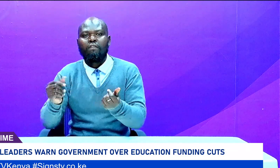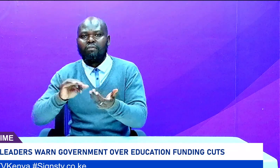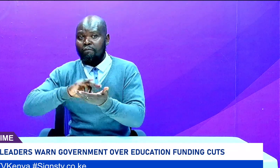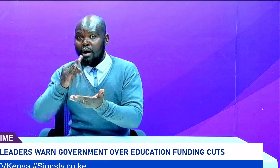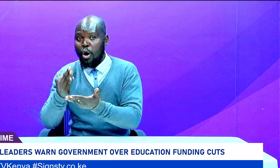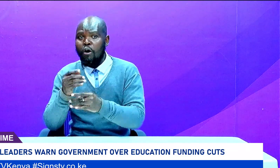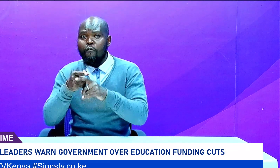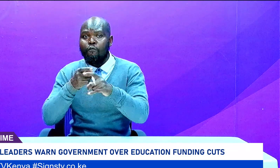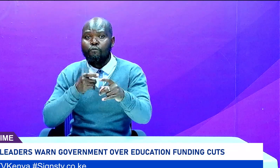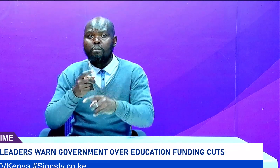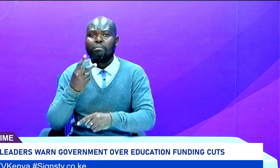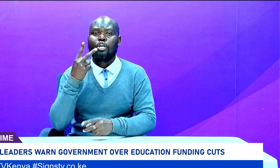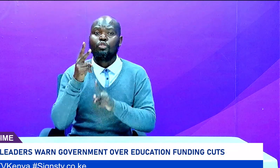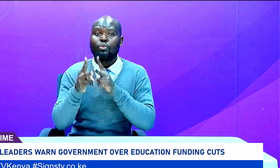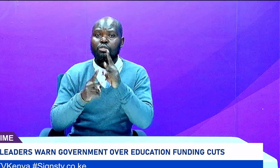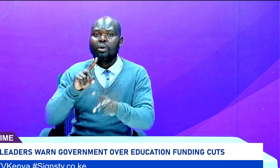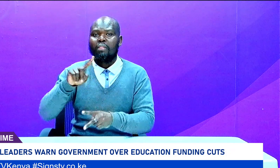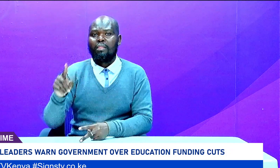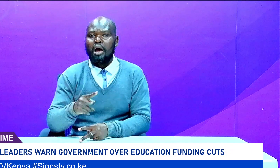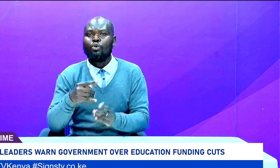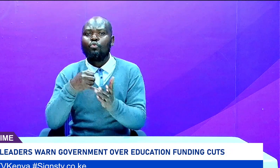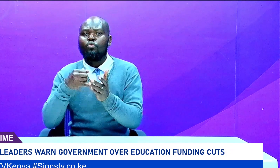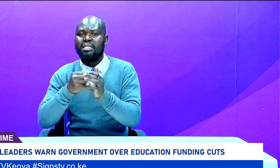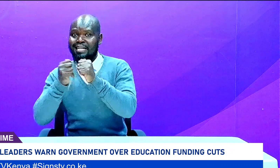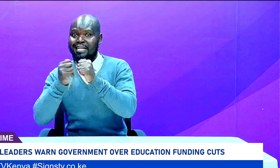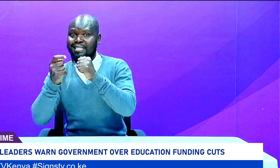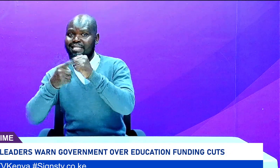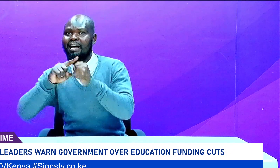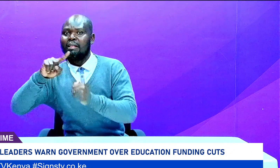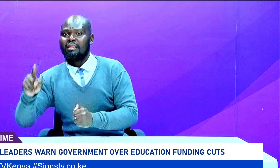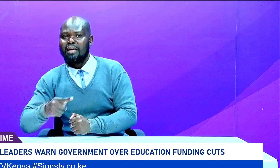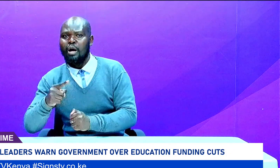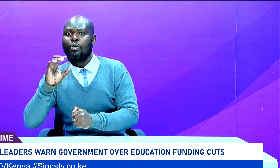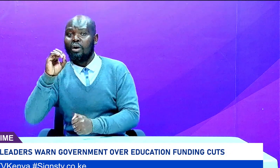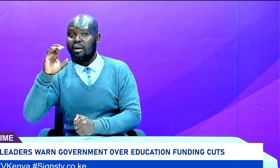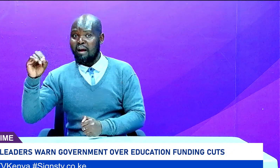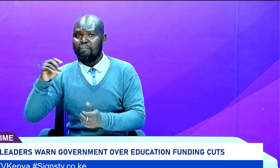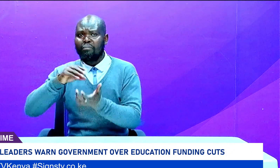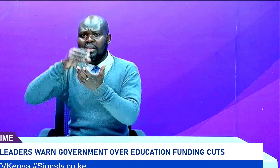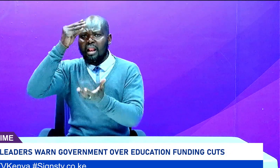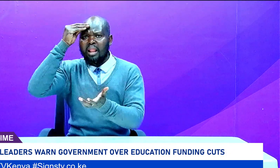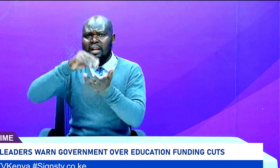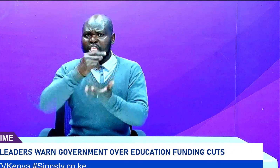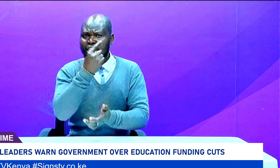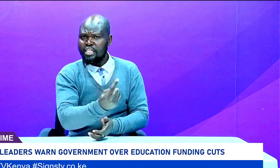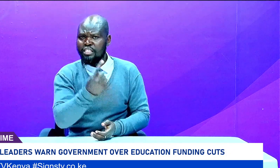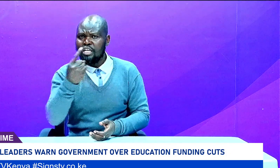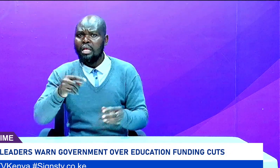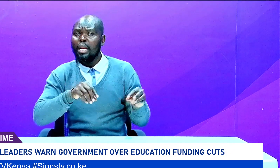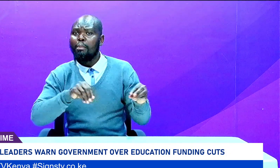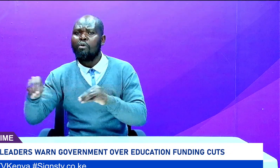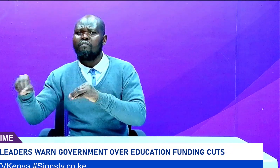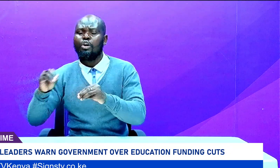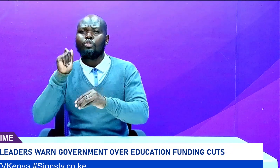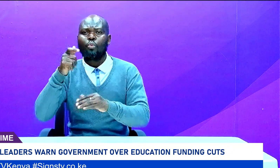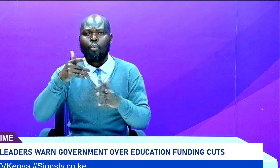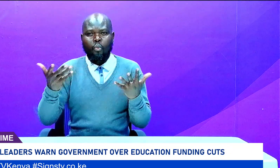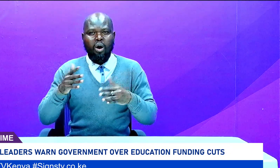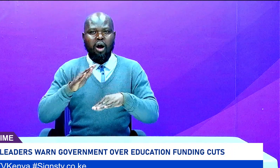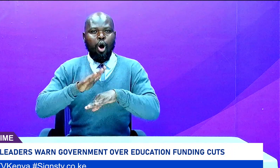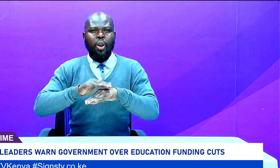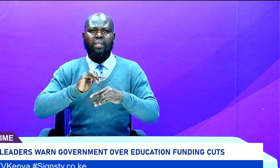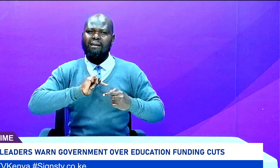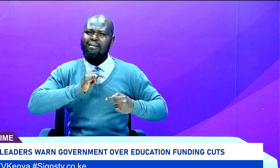Omogeni specifically took issue with the government's decision to